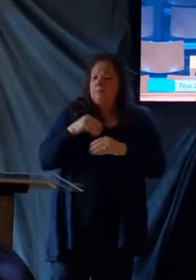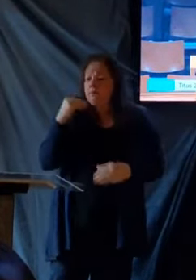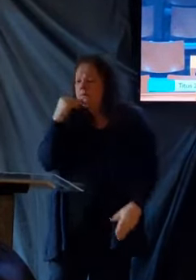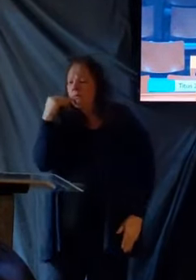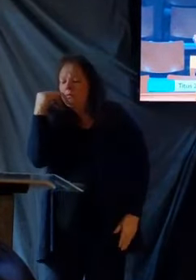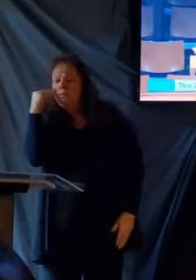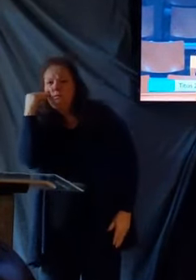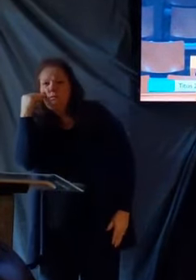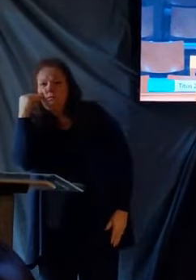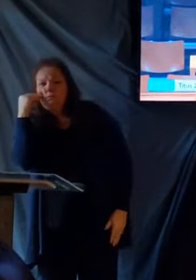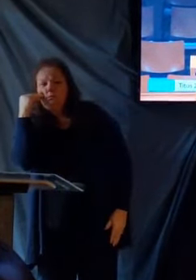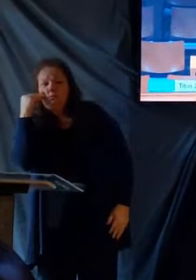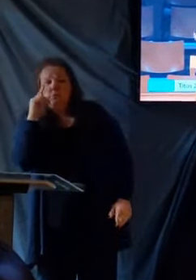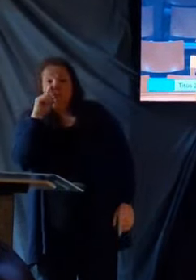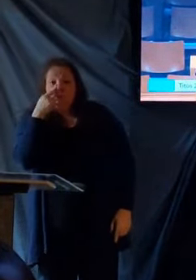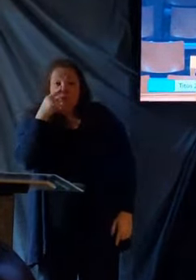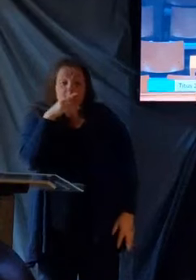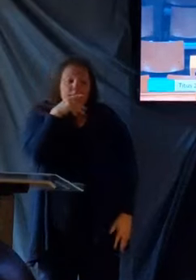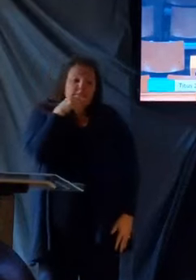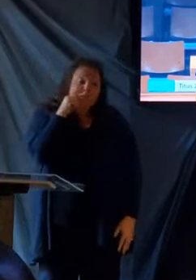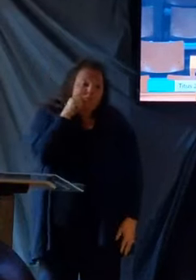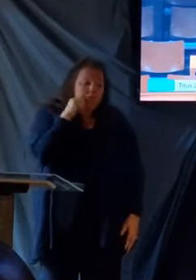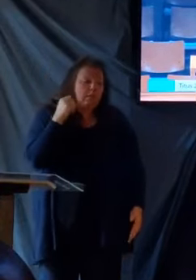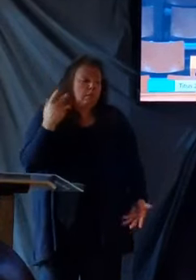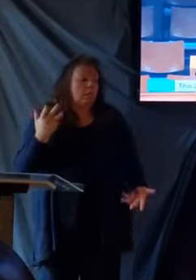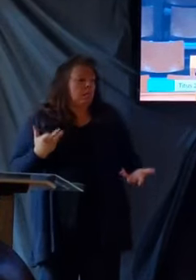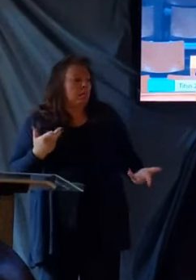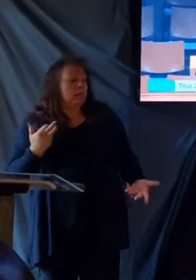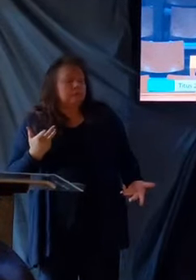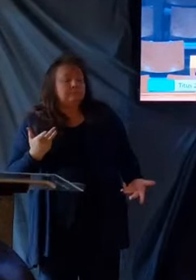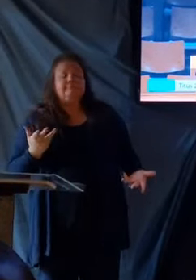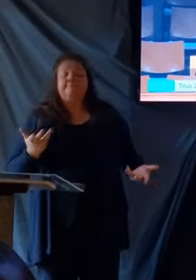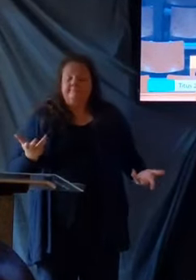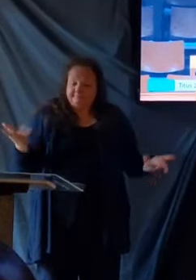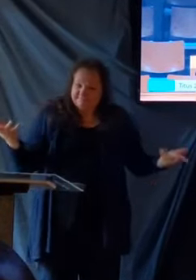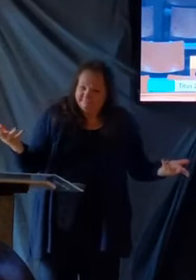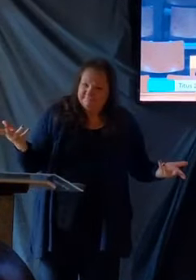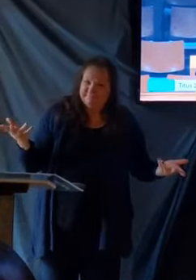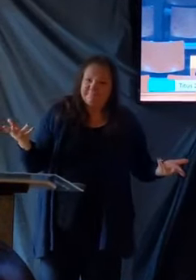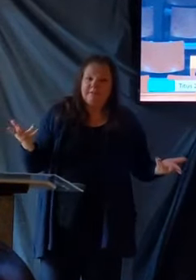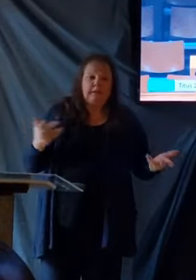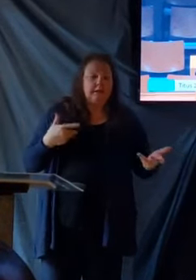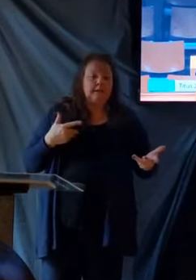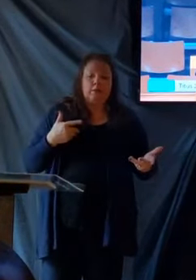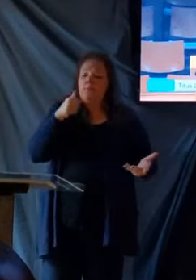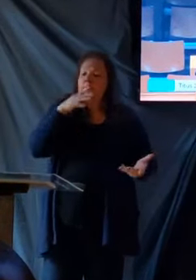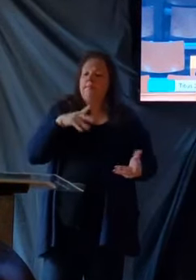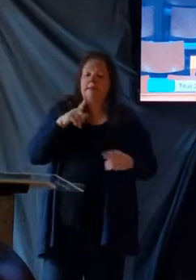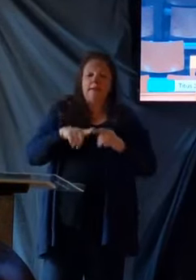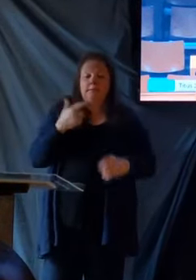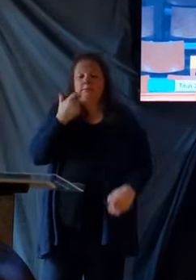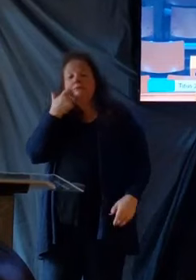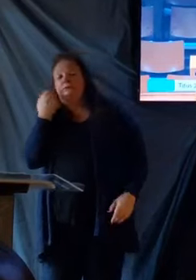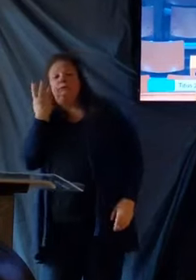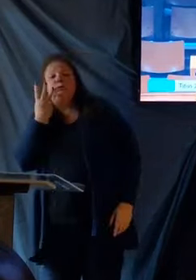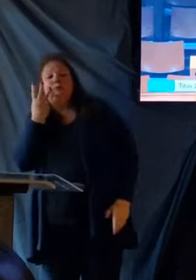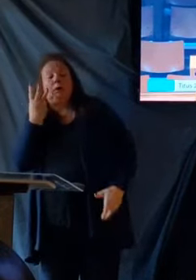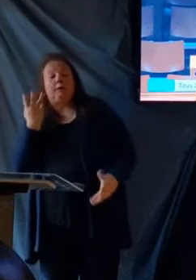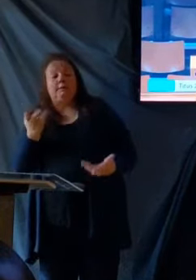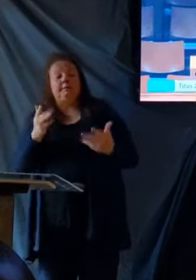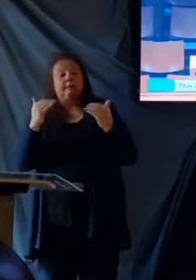home, idleness. At any rate, they can't be enslaved to much wine. They are to